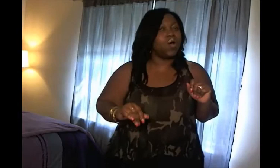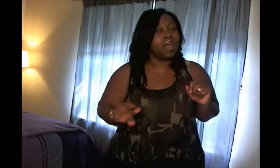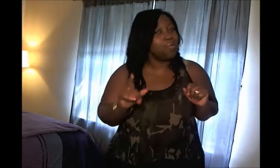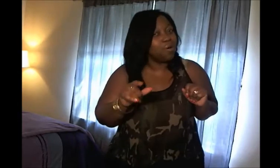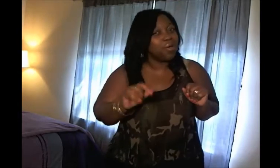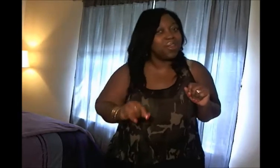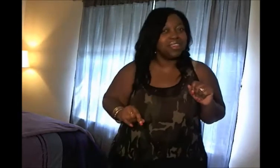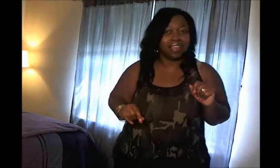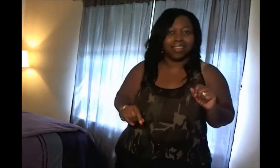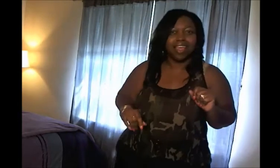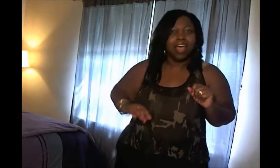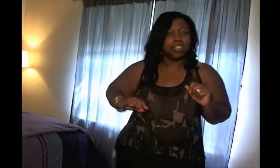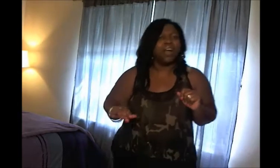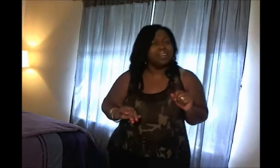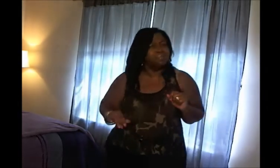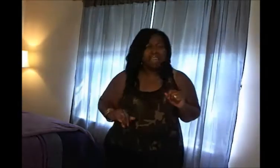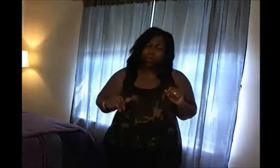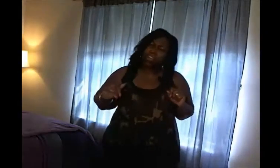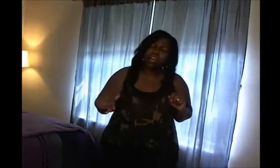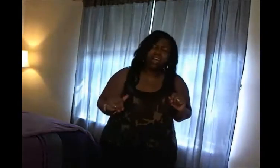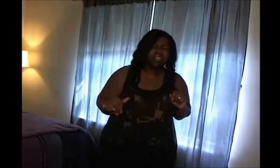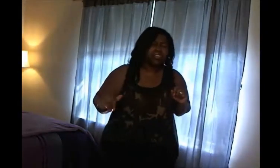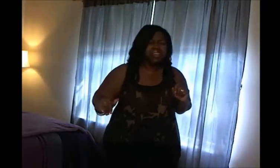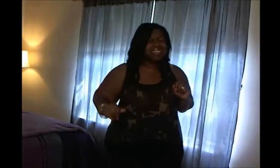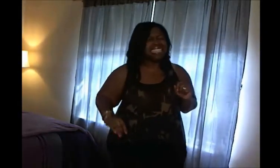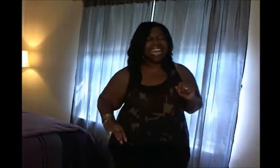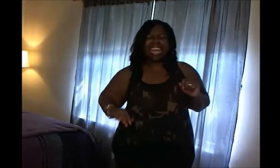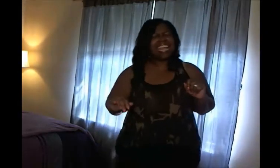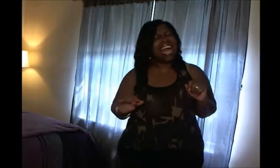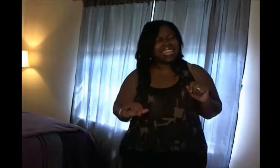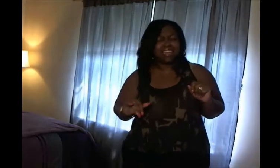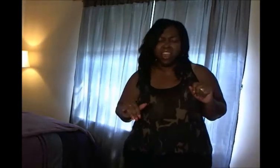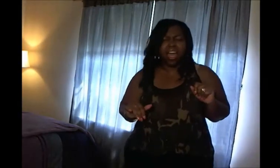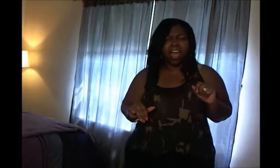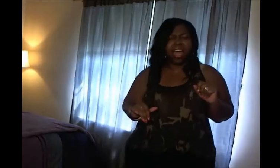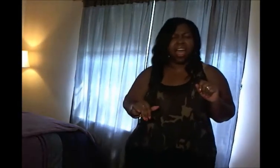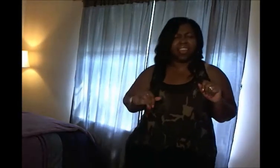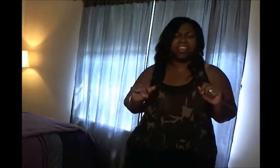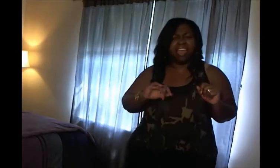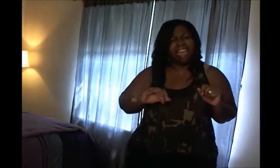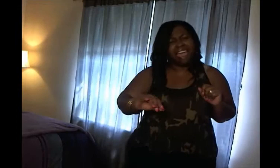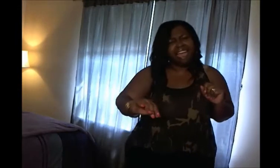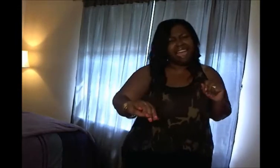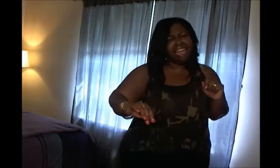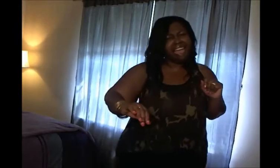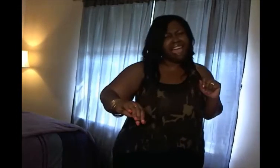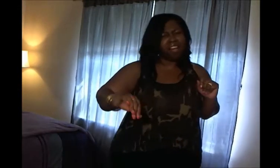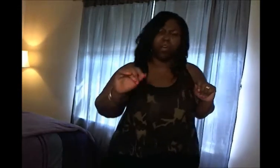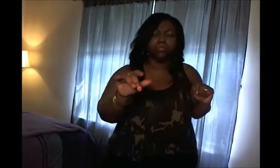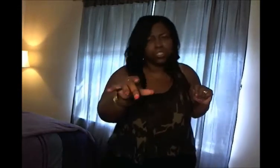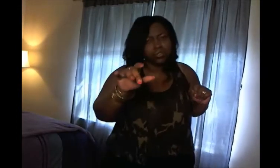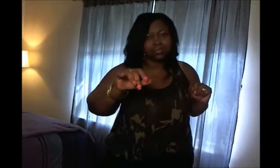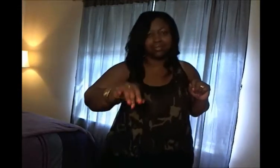I'm running. Trying to make 100. 99 and a half won't do.